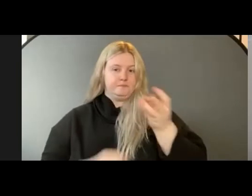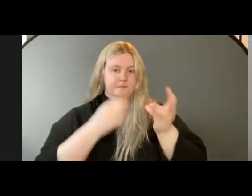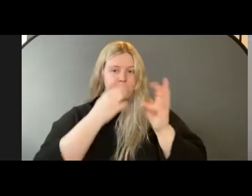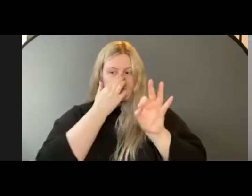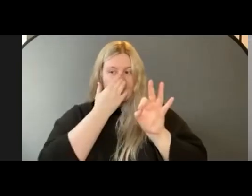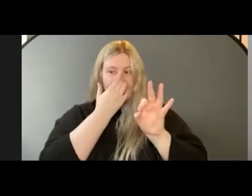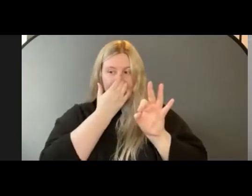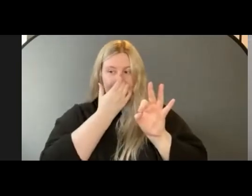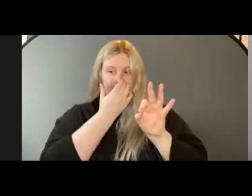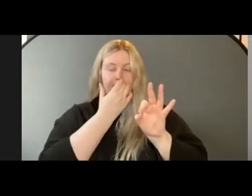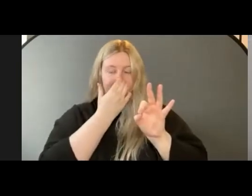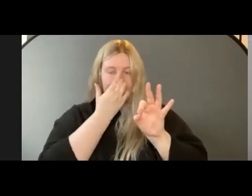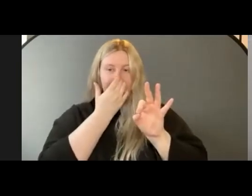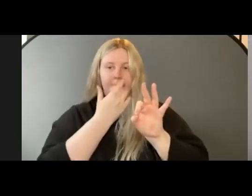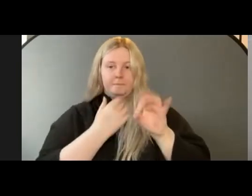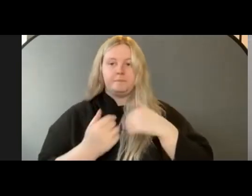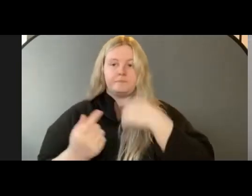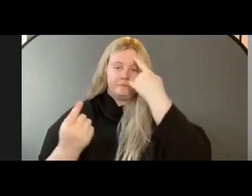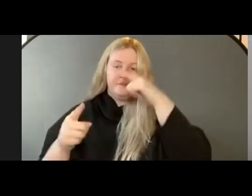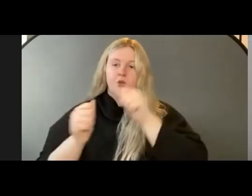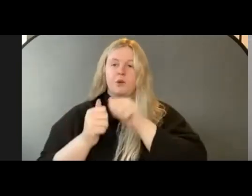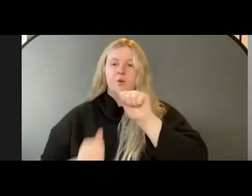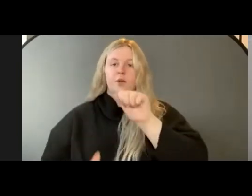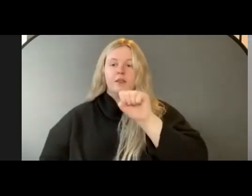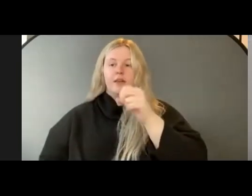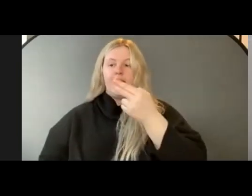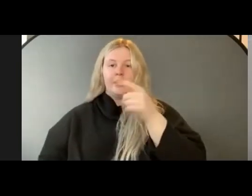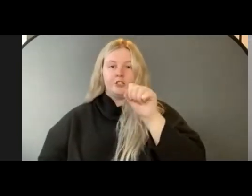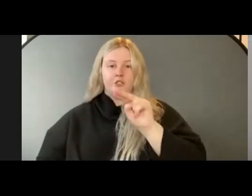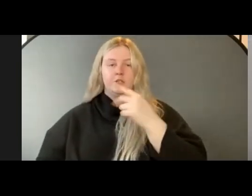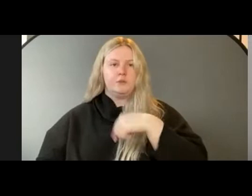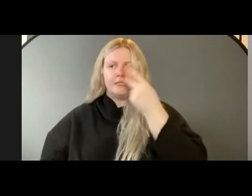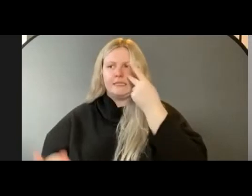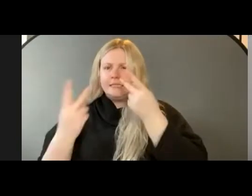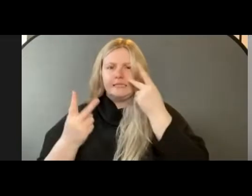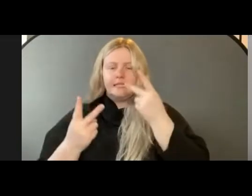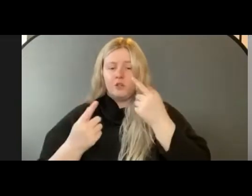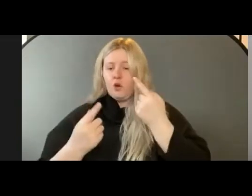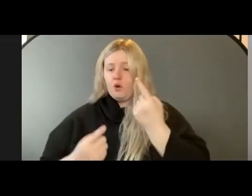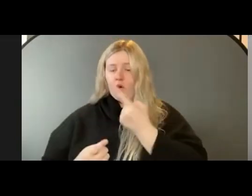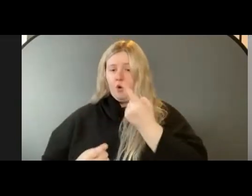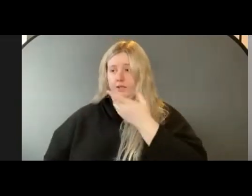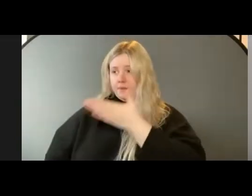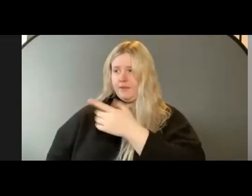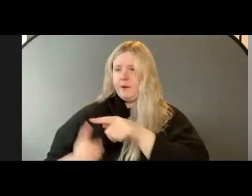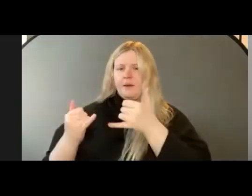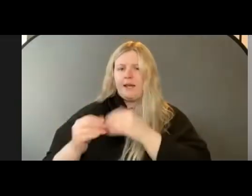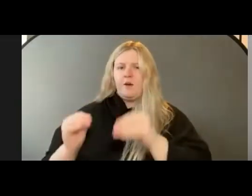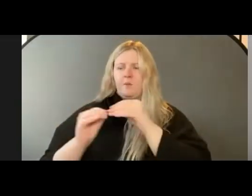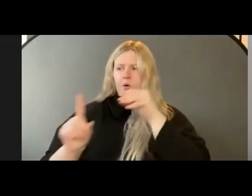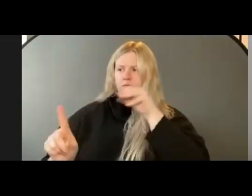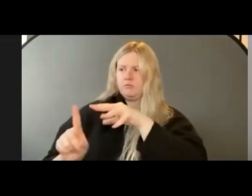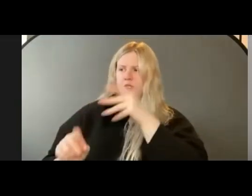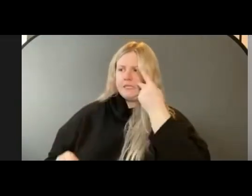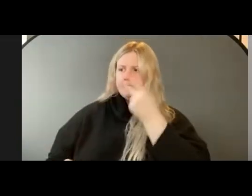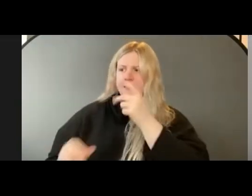ageism, and I agree with Ashton when she said it's always been there, we're just seeing it more. But like no other time in history, the last 2 years has illustrated the